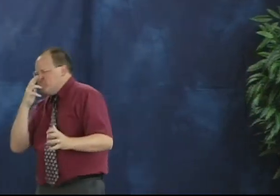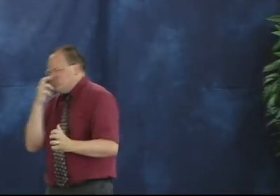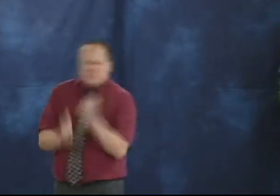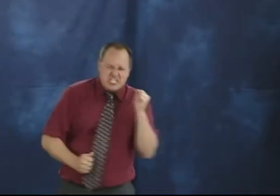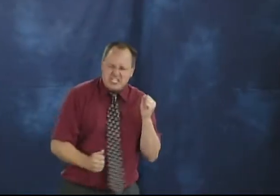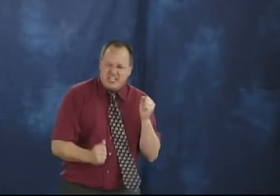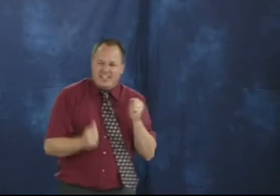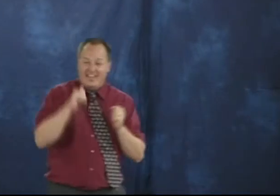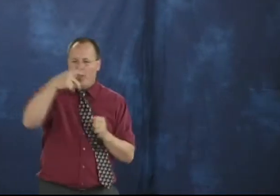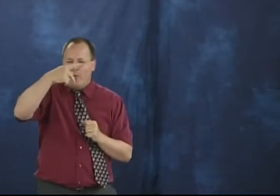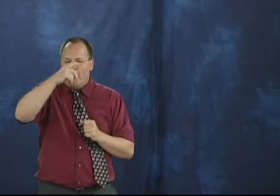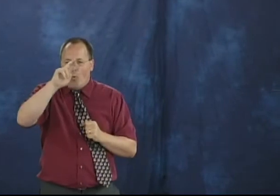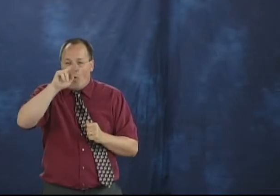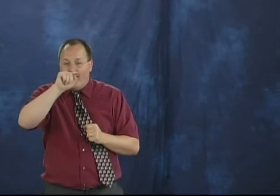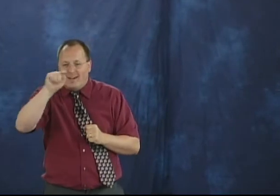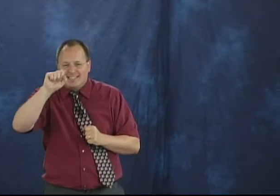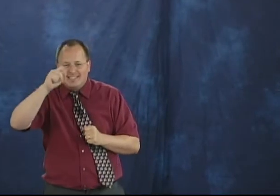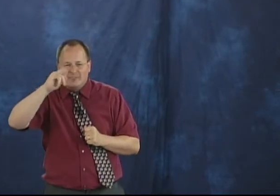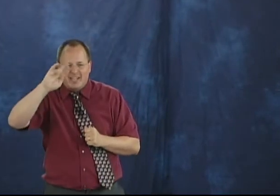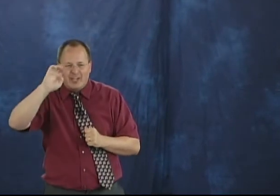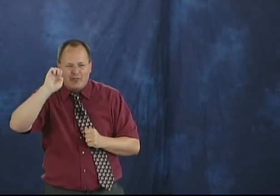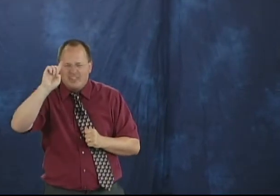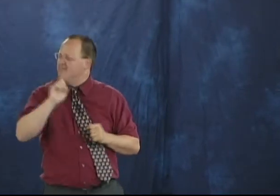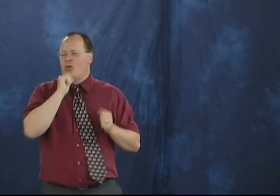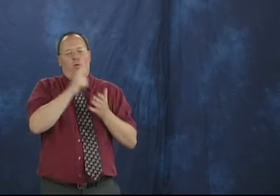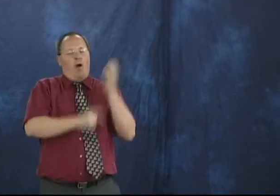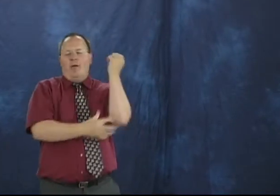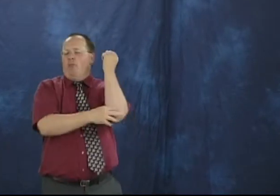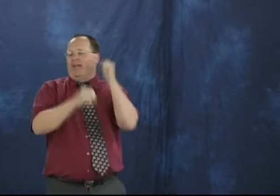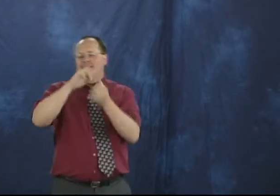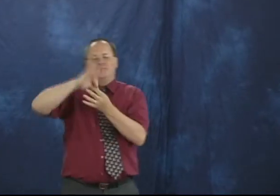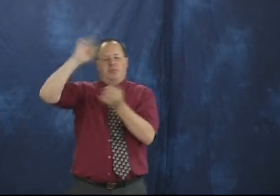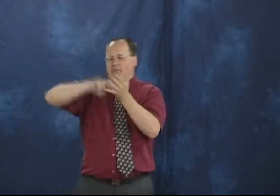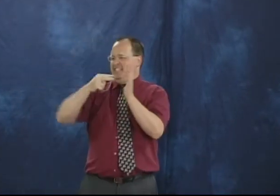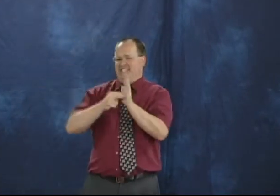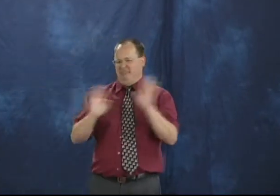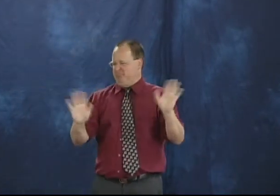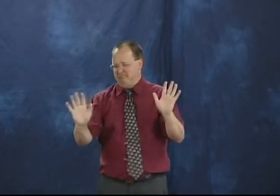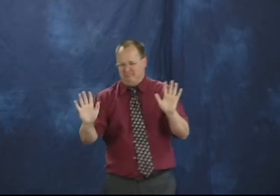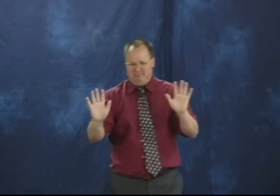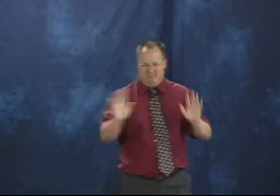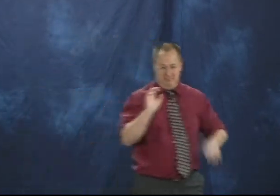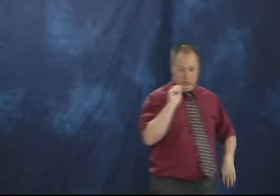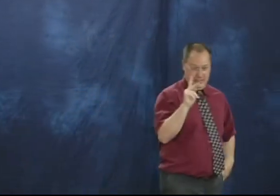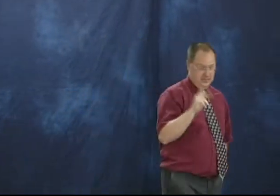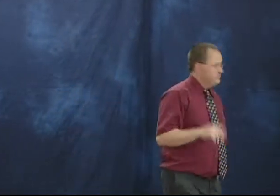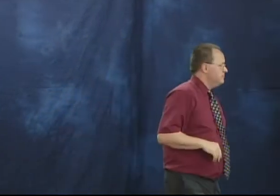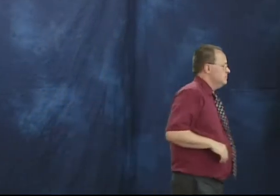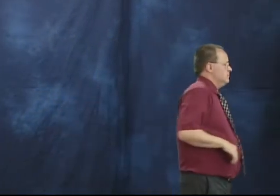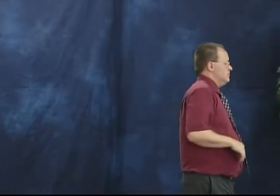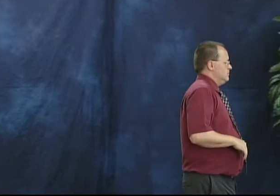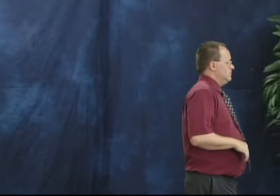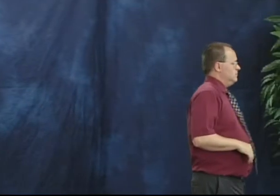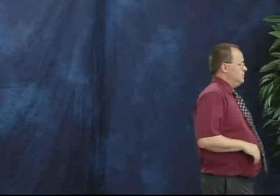This term also does not mean mean-spirited, poor-spirited, someone who is rude and